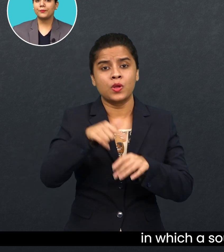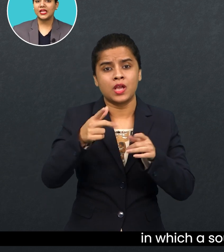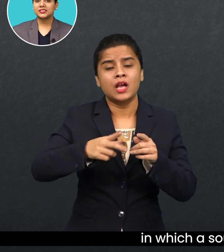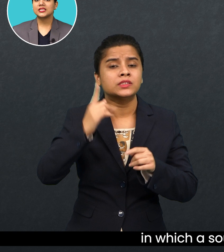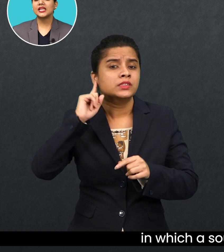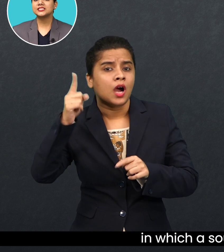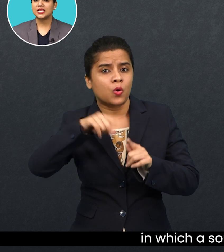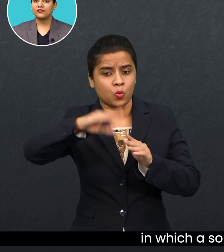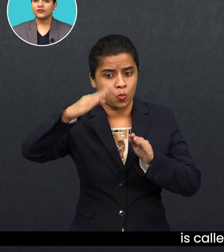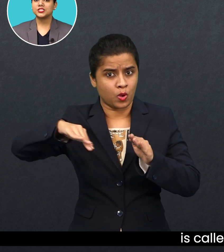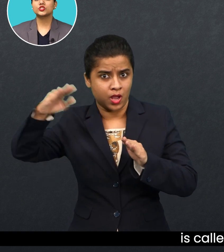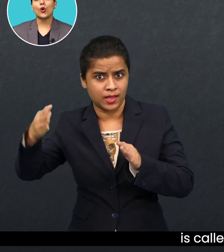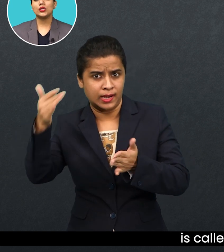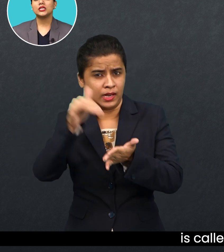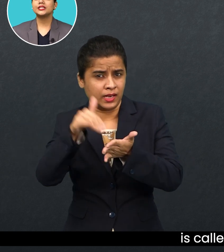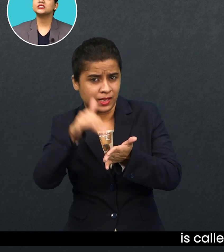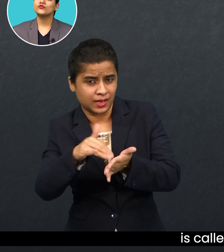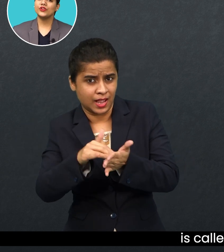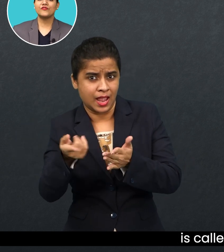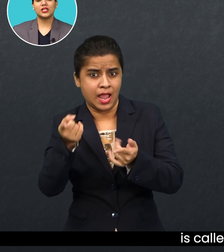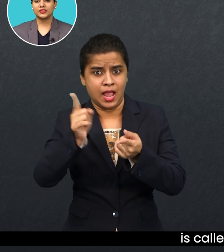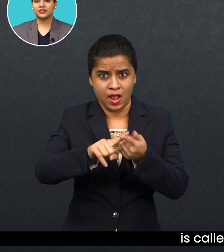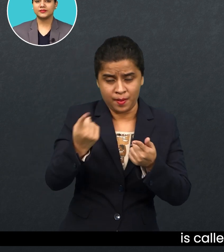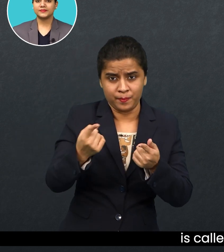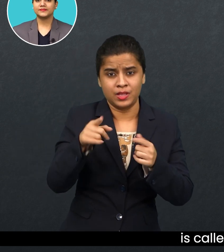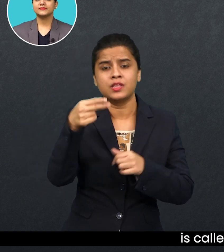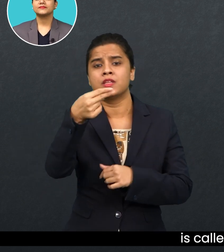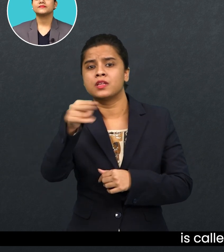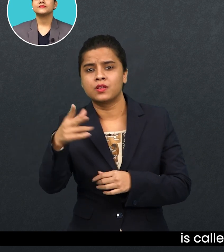repeats itself is called its wavelength.